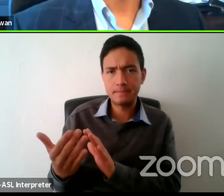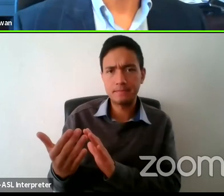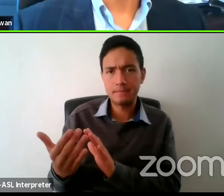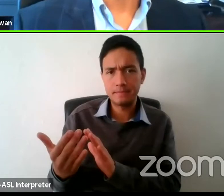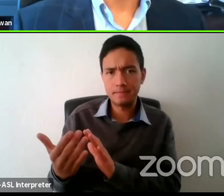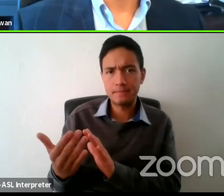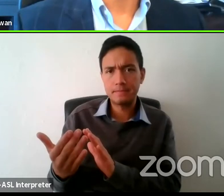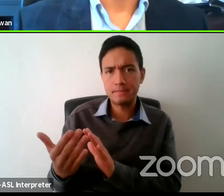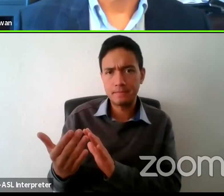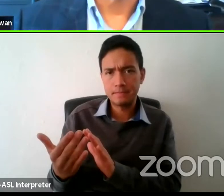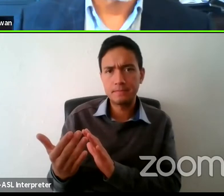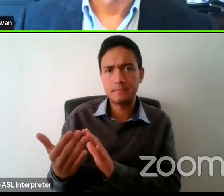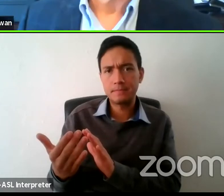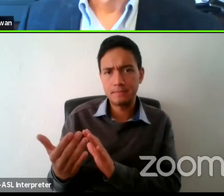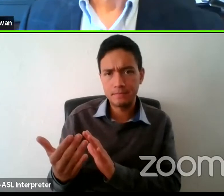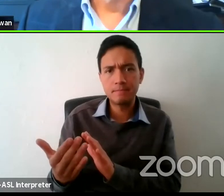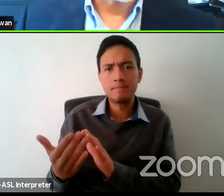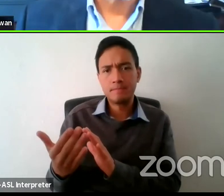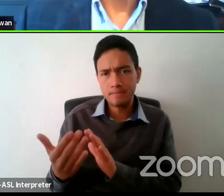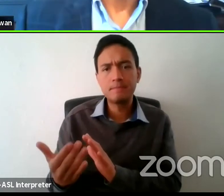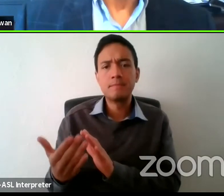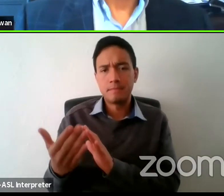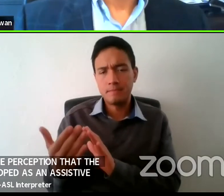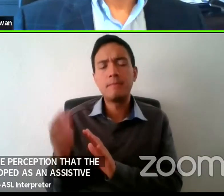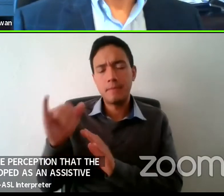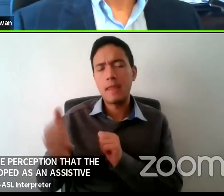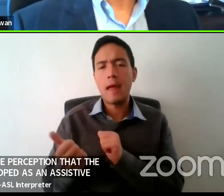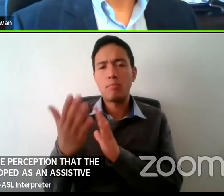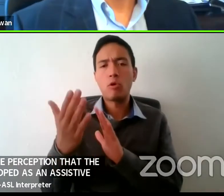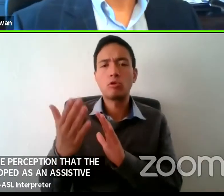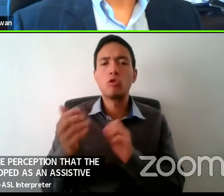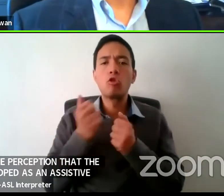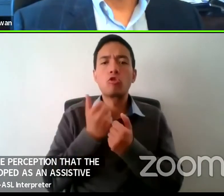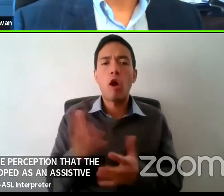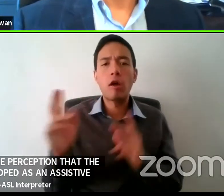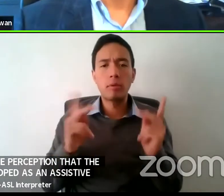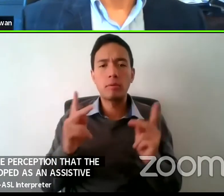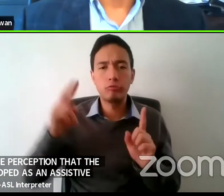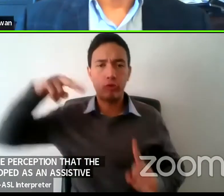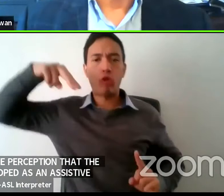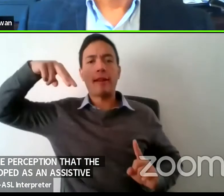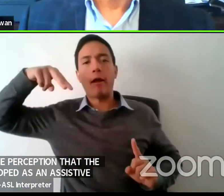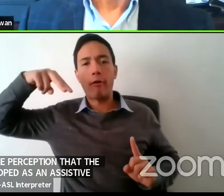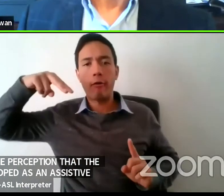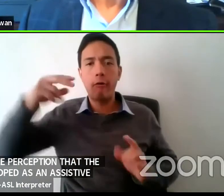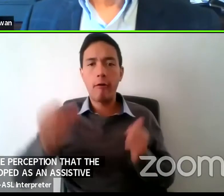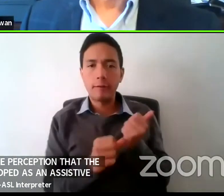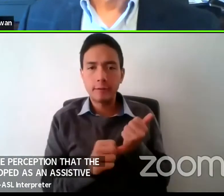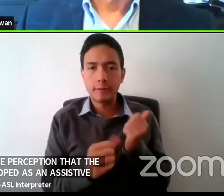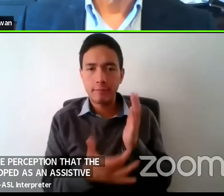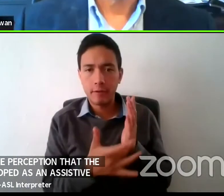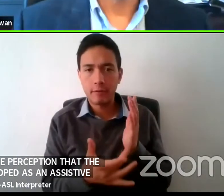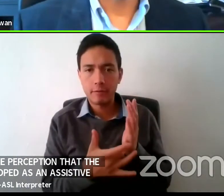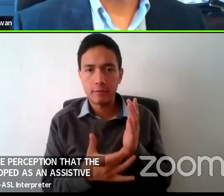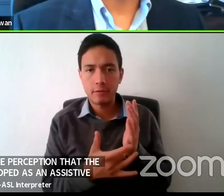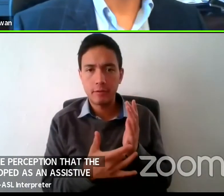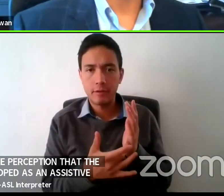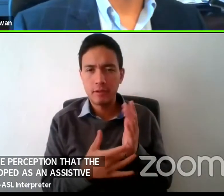could be stigmatizing, right? As opposed to starting to focus on